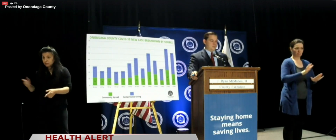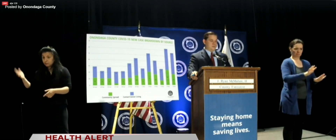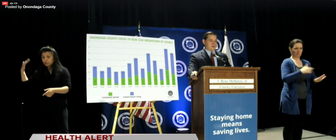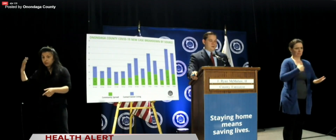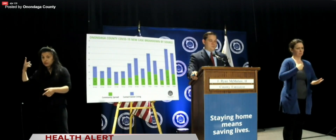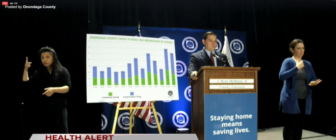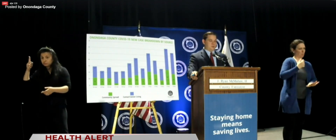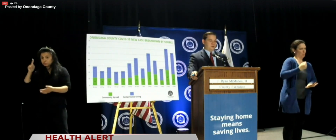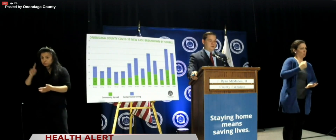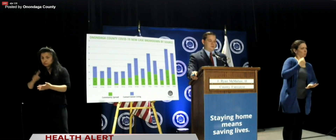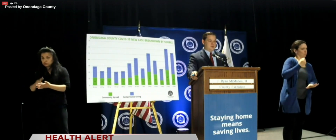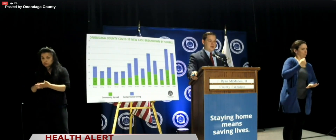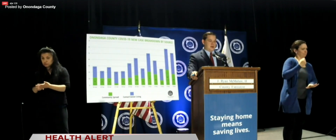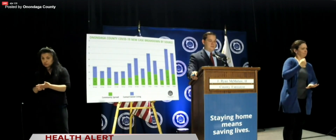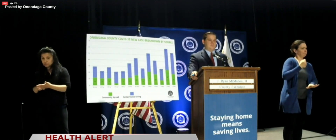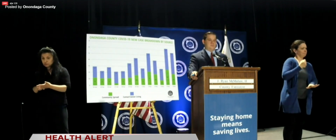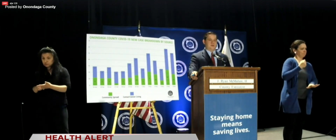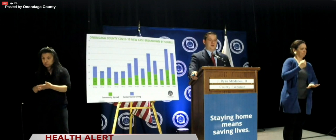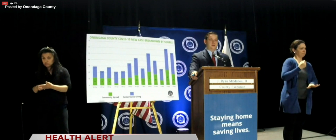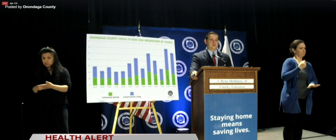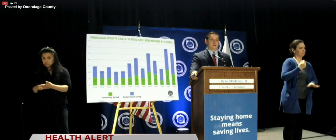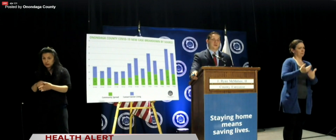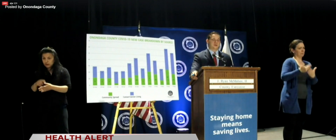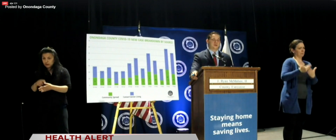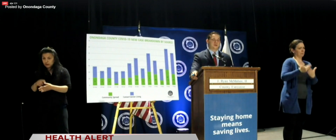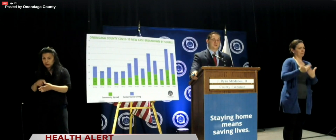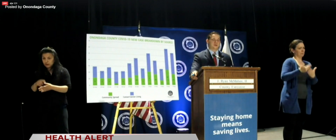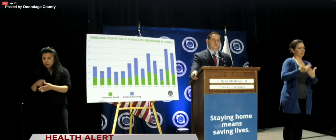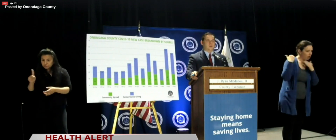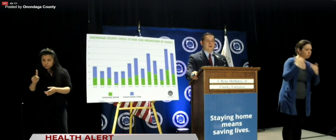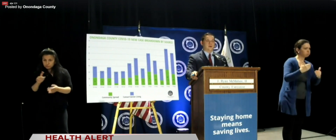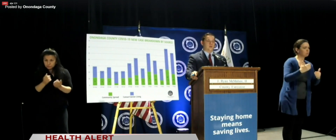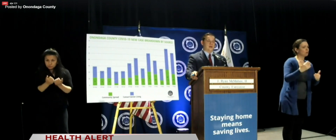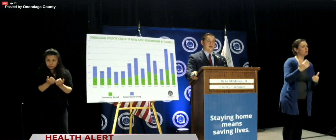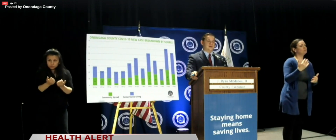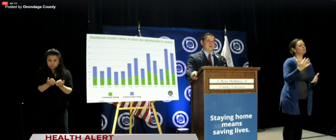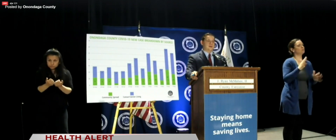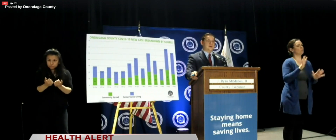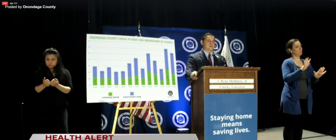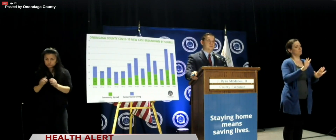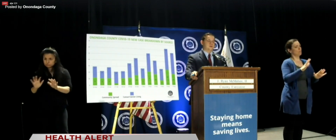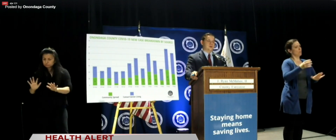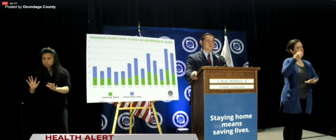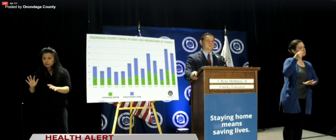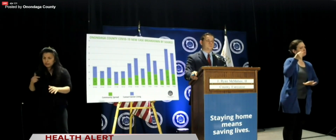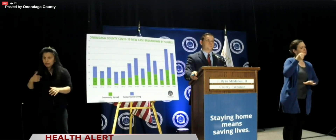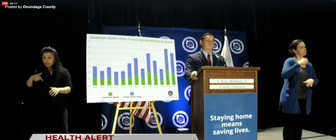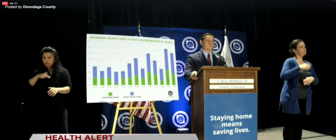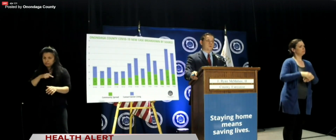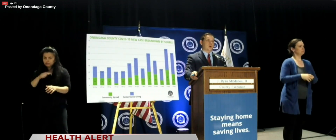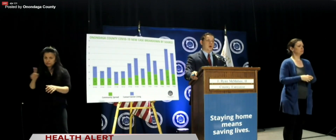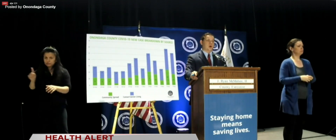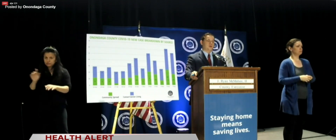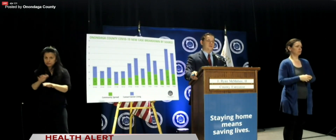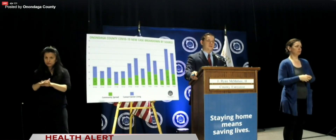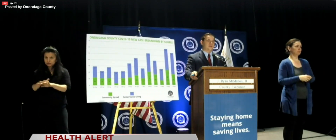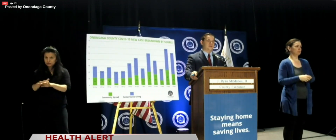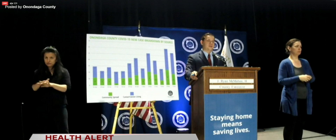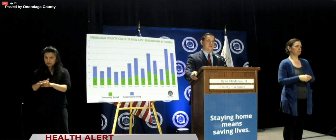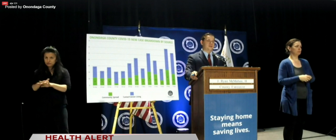done a pretty good job fighting this crisis. And how do I know that? Is because all of the